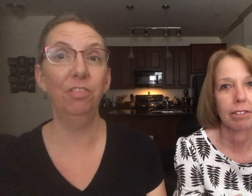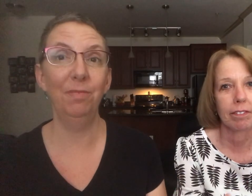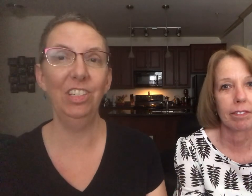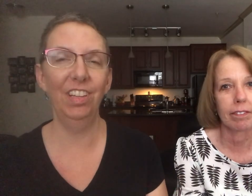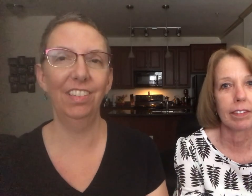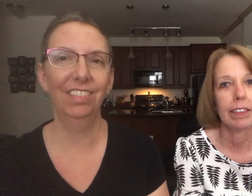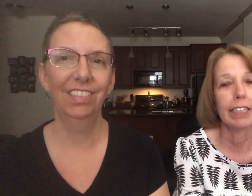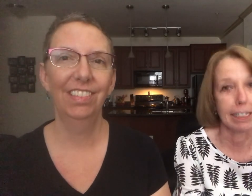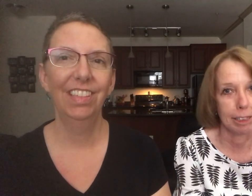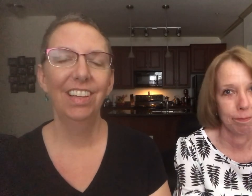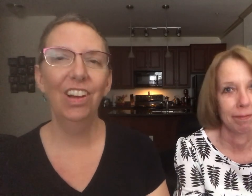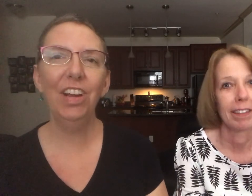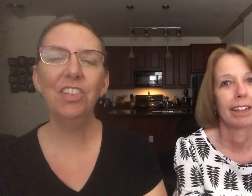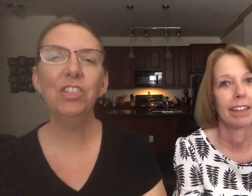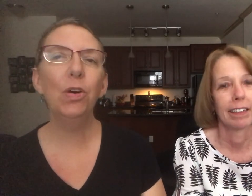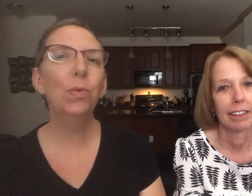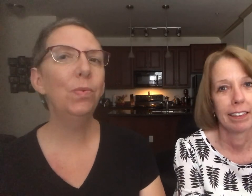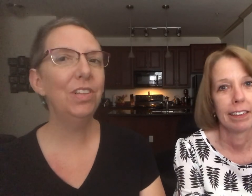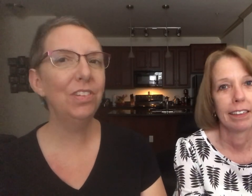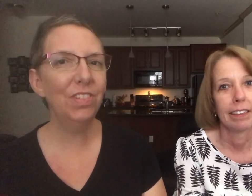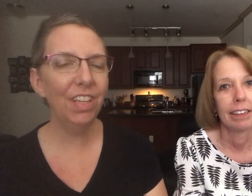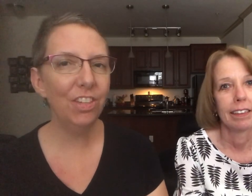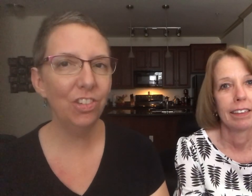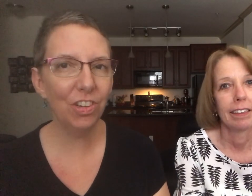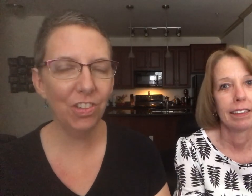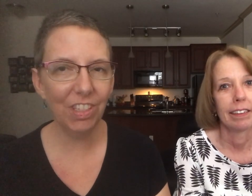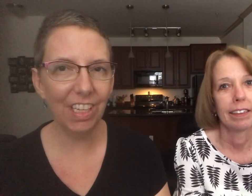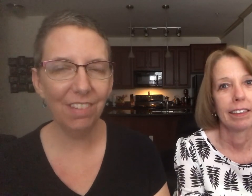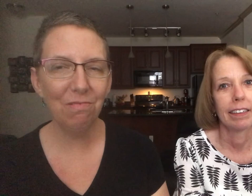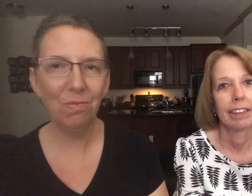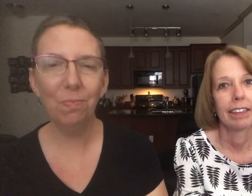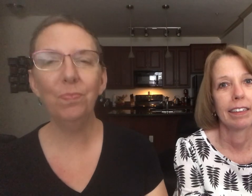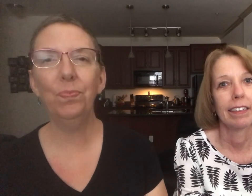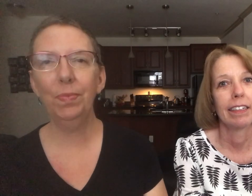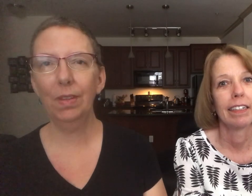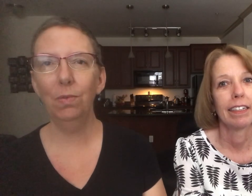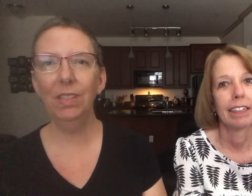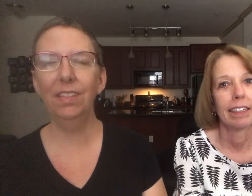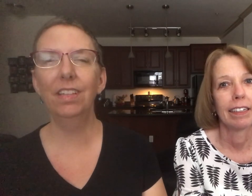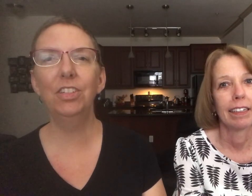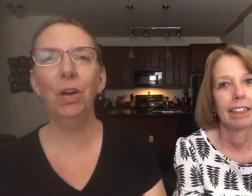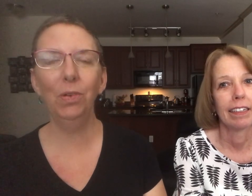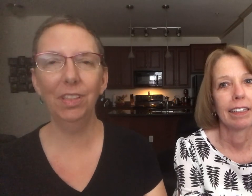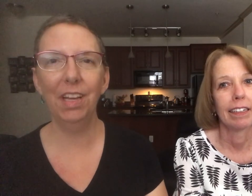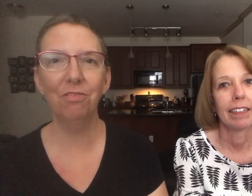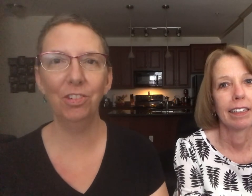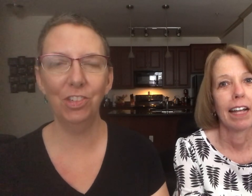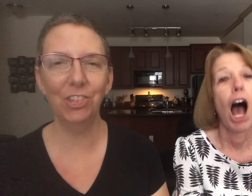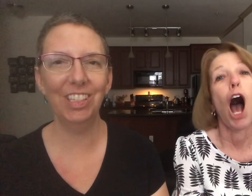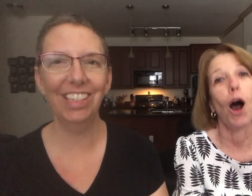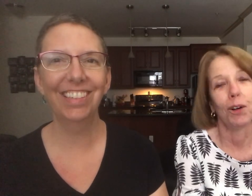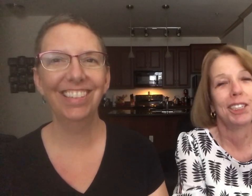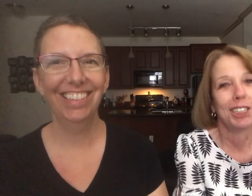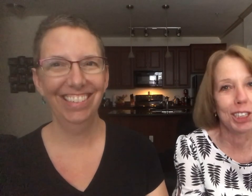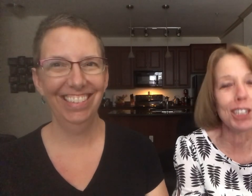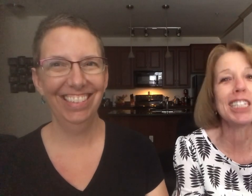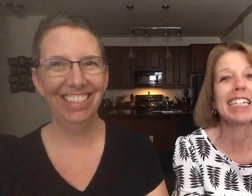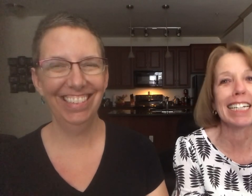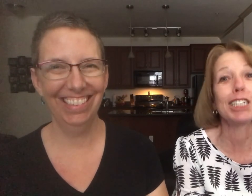each other. Yes. Okay, so when you say Jersey, what's the total name for Jersey? Oh, Jersey is